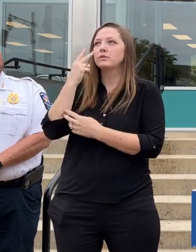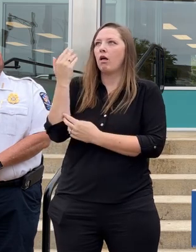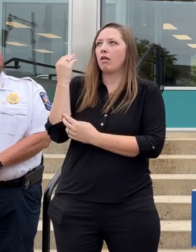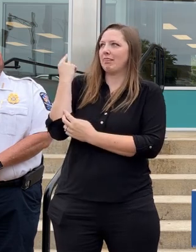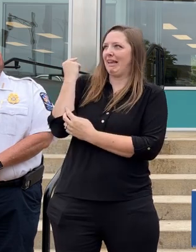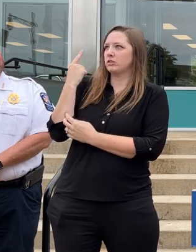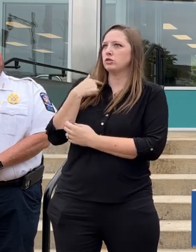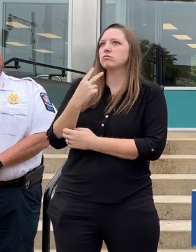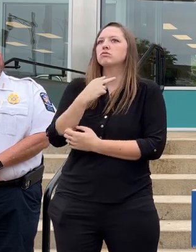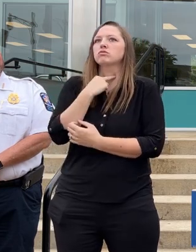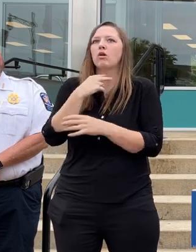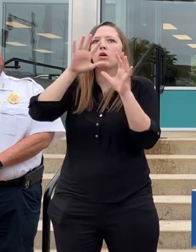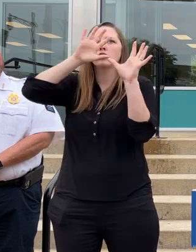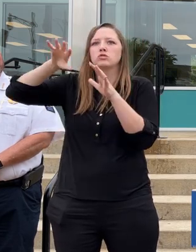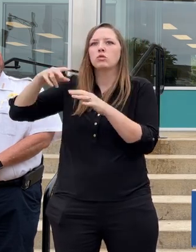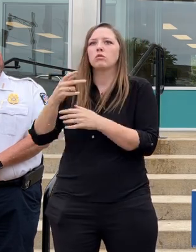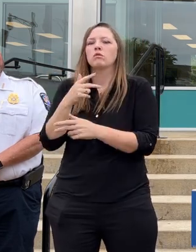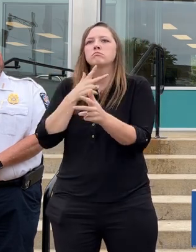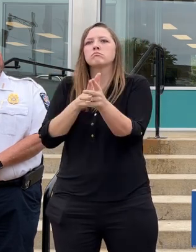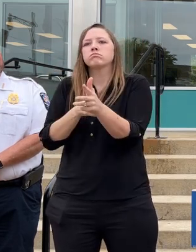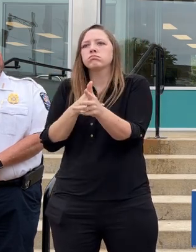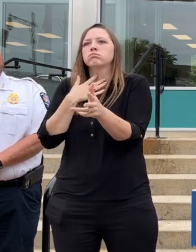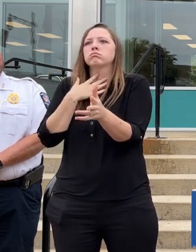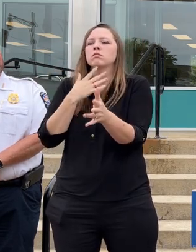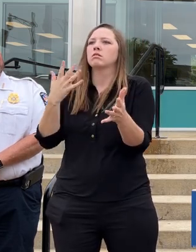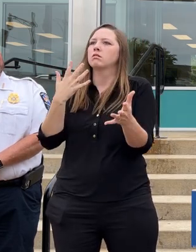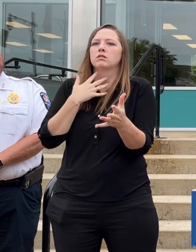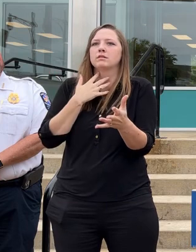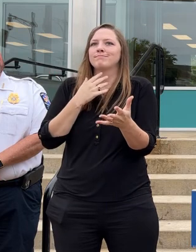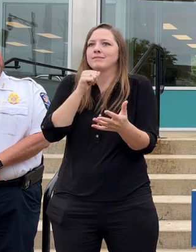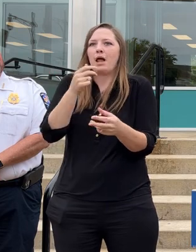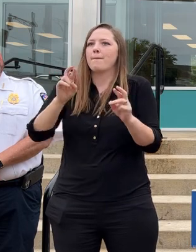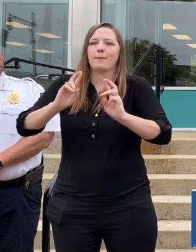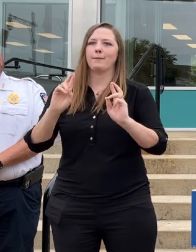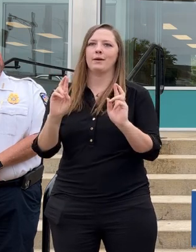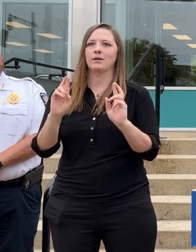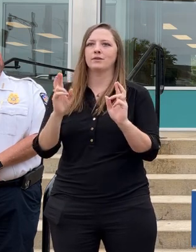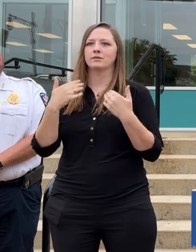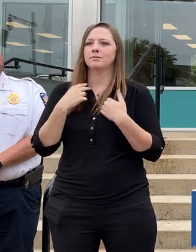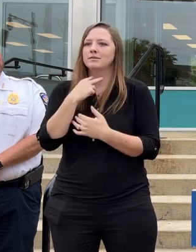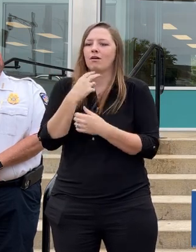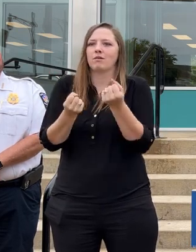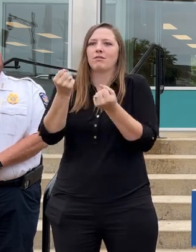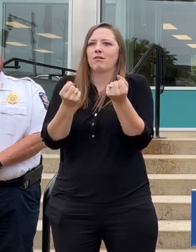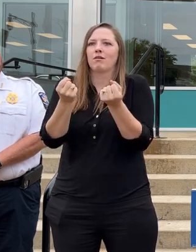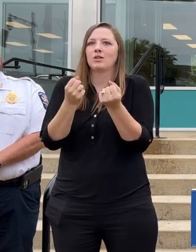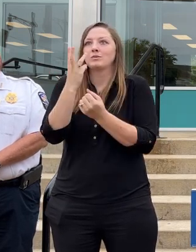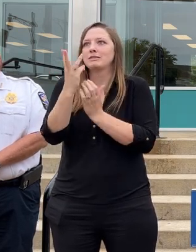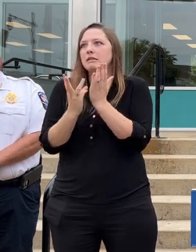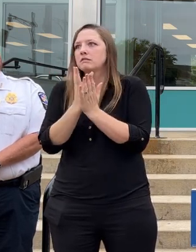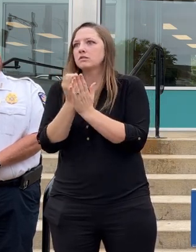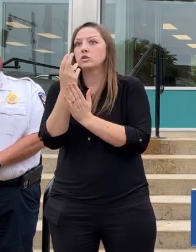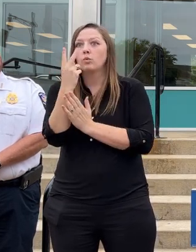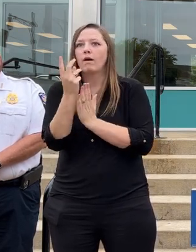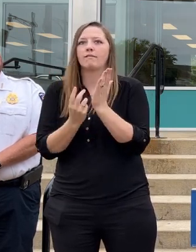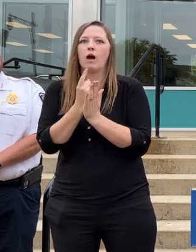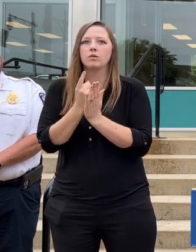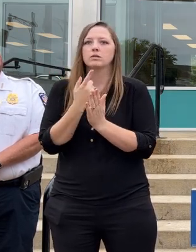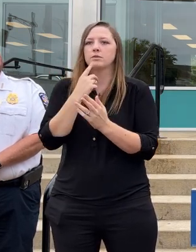storm and got stuck in the middle of the blizzard and were not adequately prepared for having to stay there for 6 or 12 hours before they were able to be